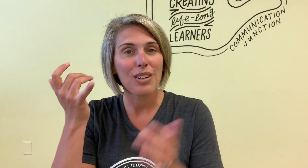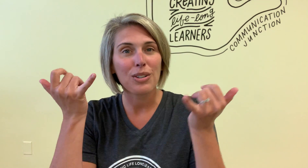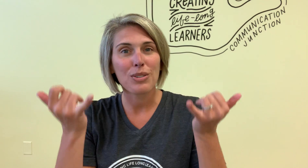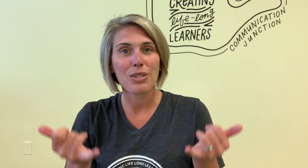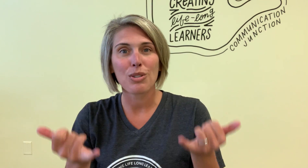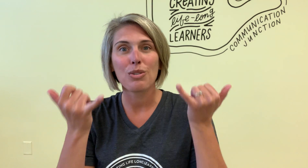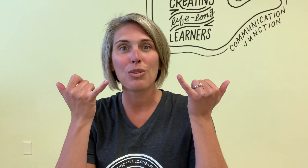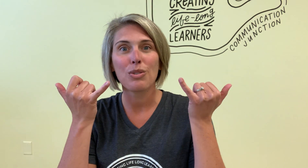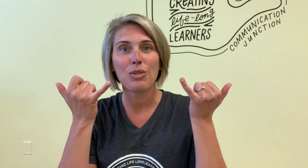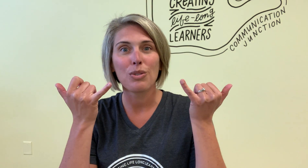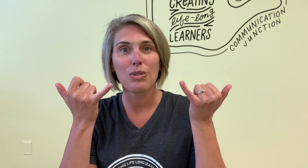hello